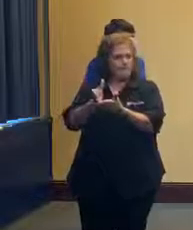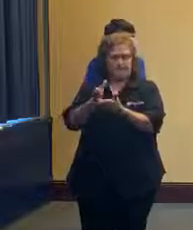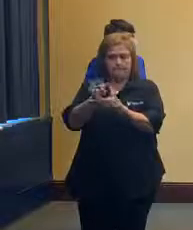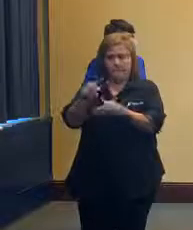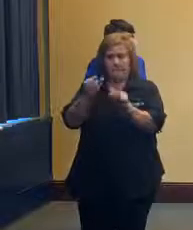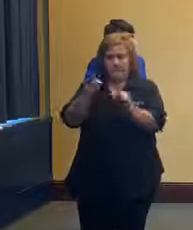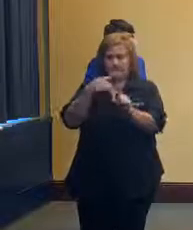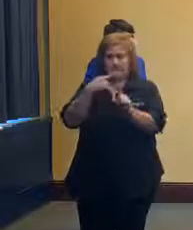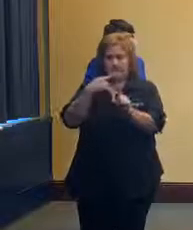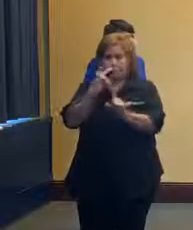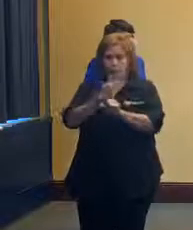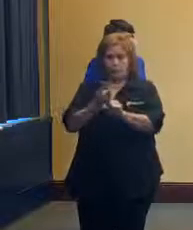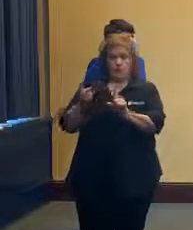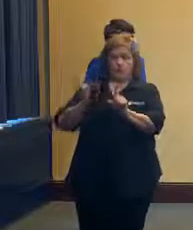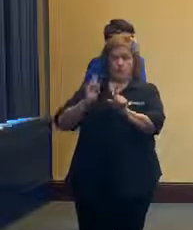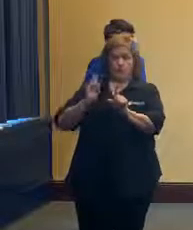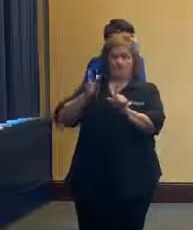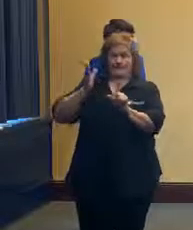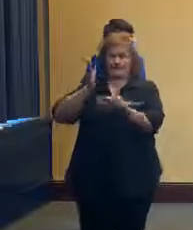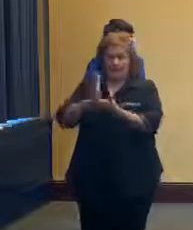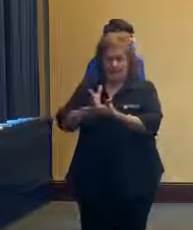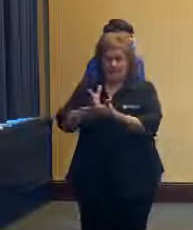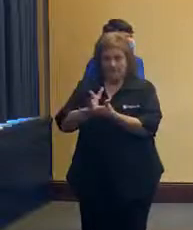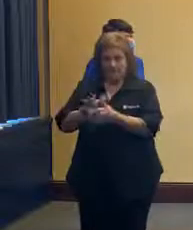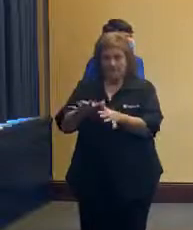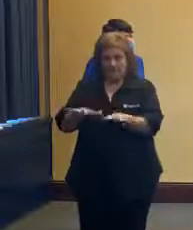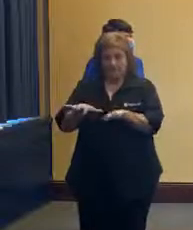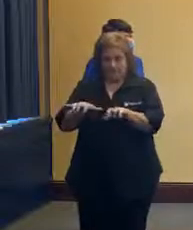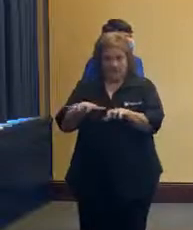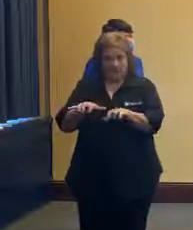I picked 2 weeks ago to stop the hiring freeze, that doesn't